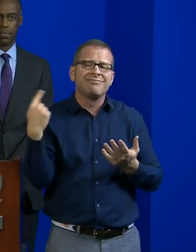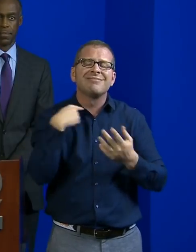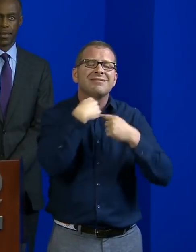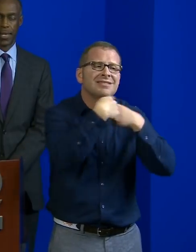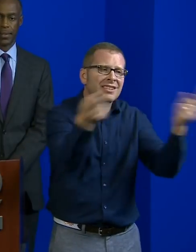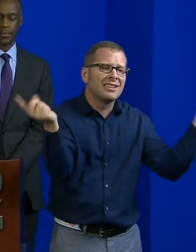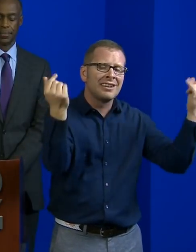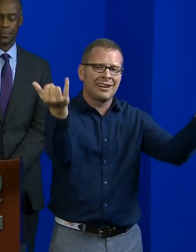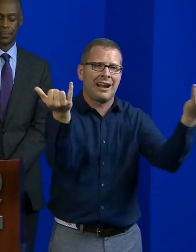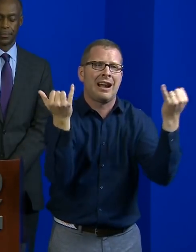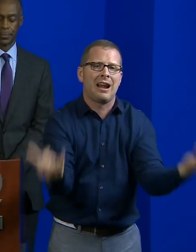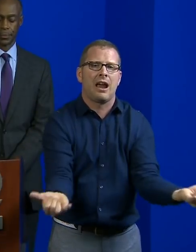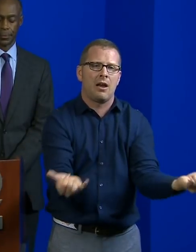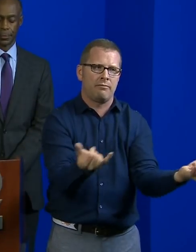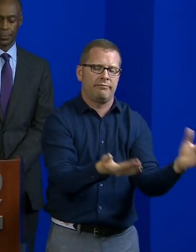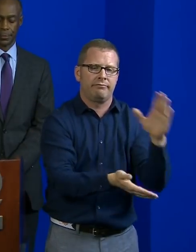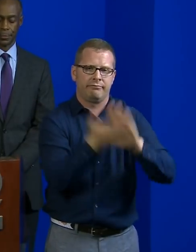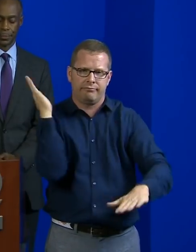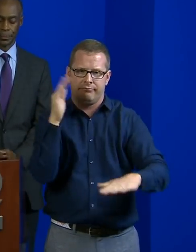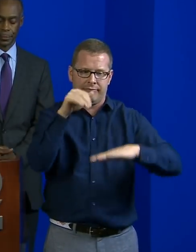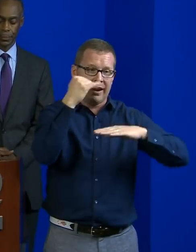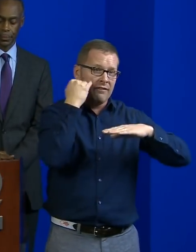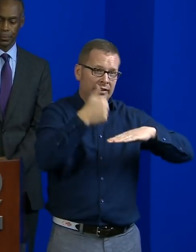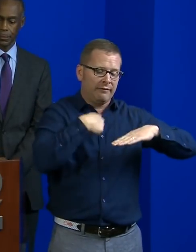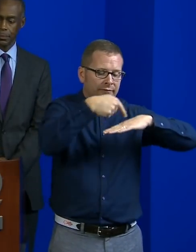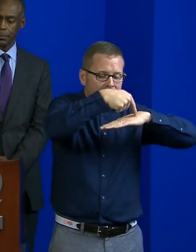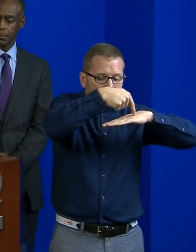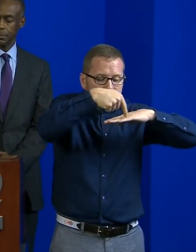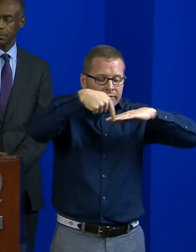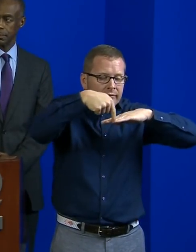who are so prepared for this, will stop